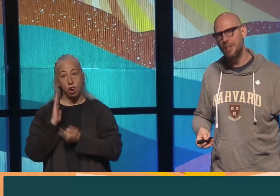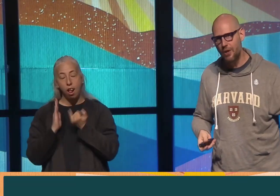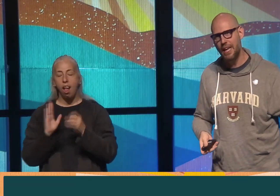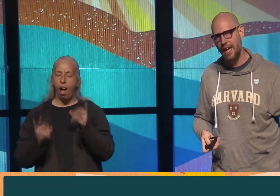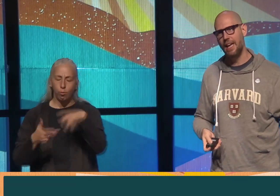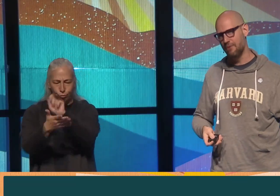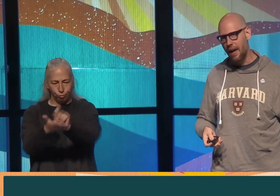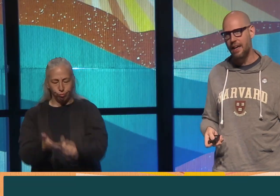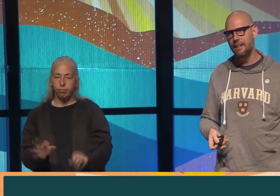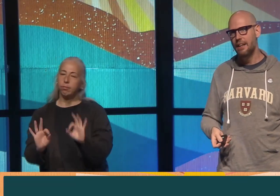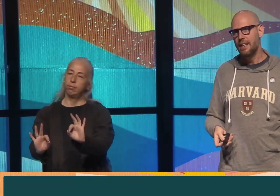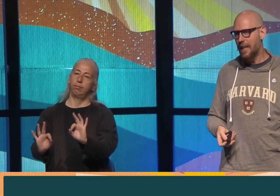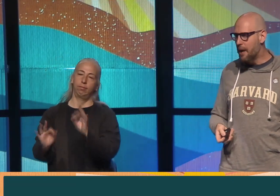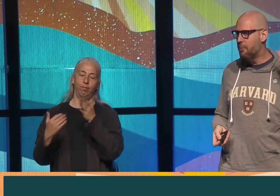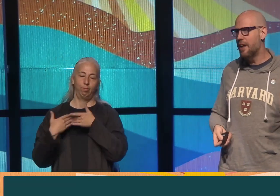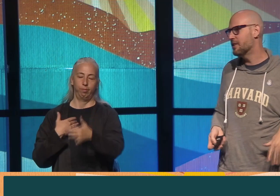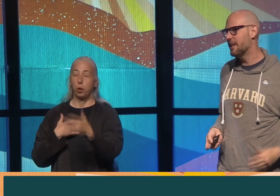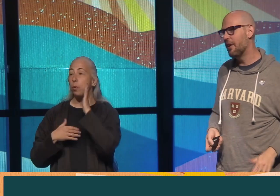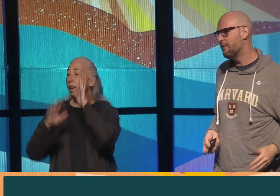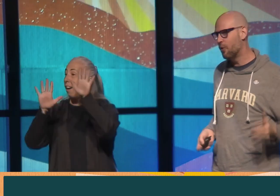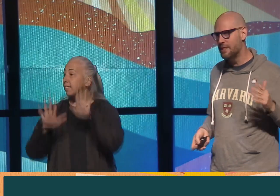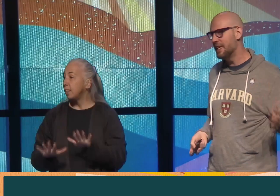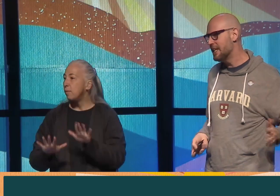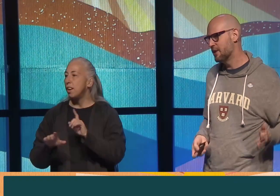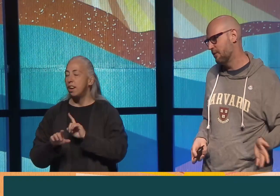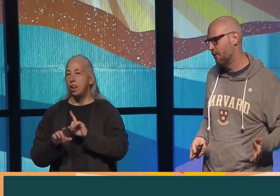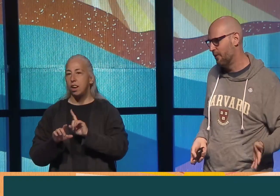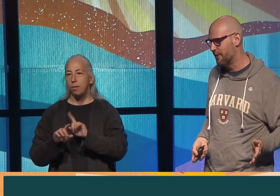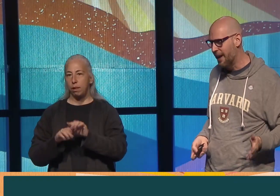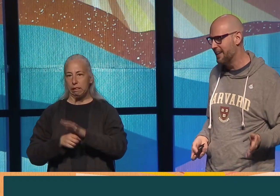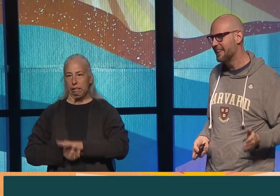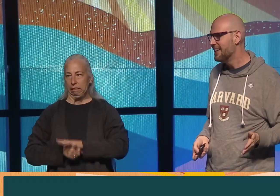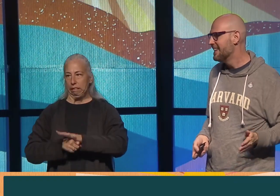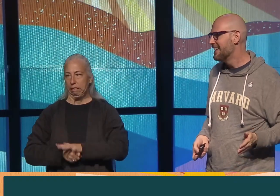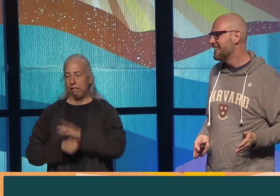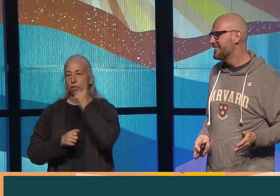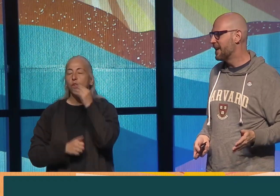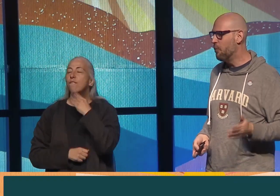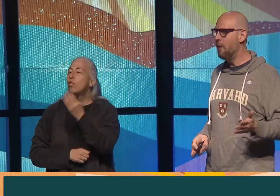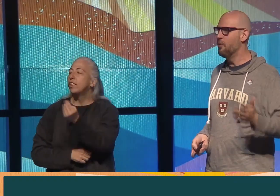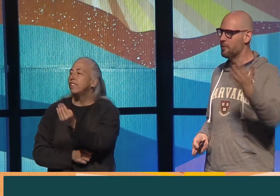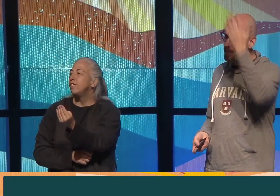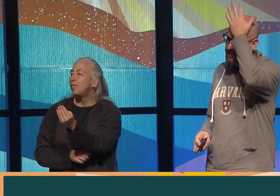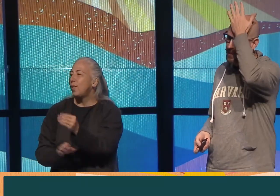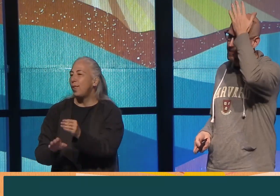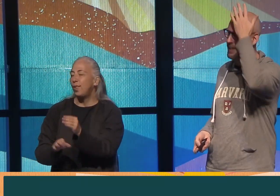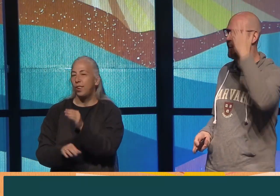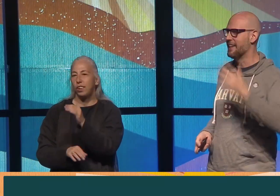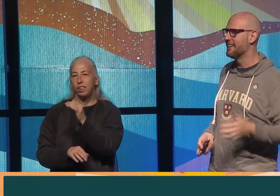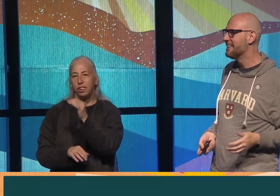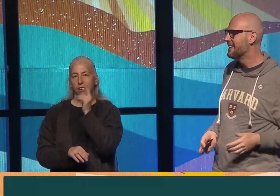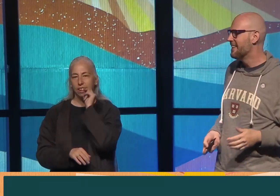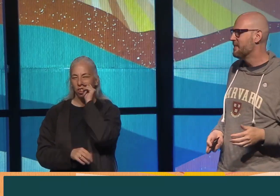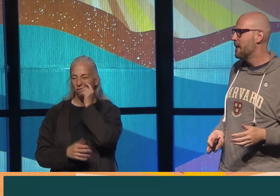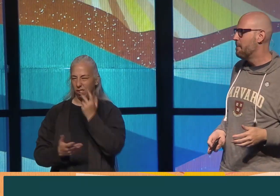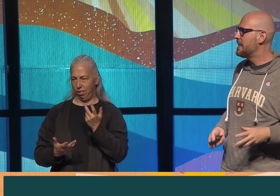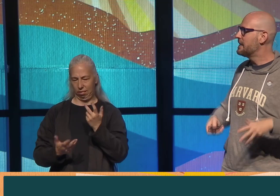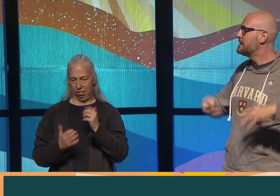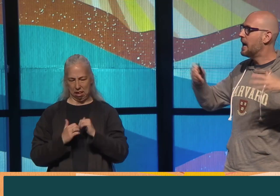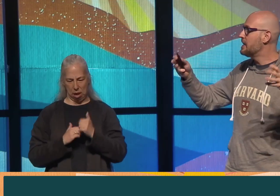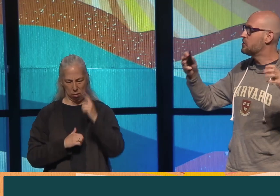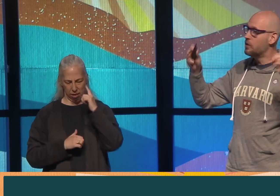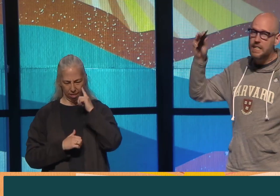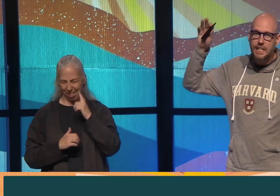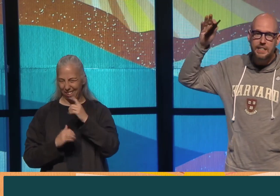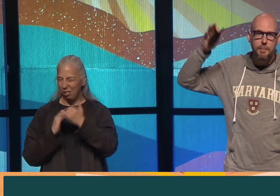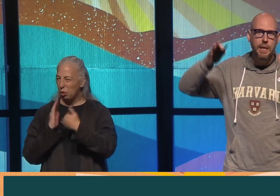I would be okay, right? A lot of pressure there on a 14-year-old, right? It's like, what were we thinking? But that's